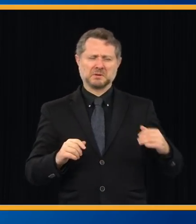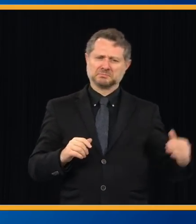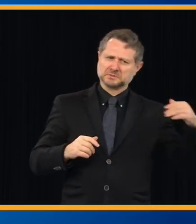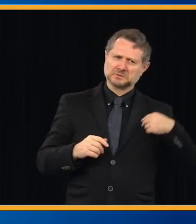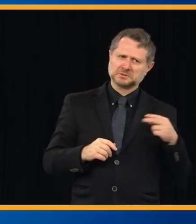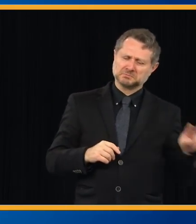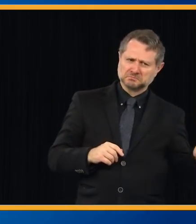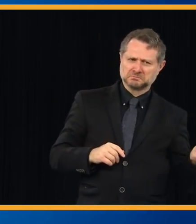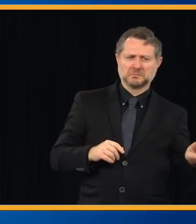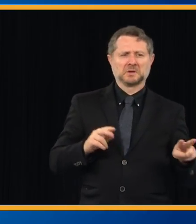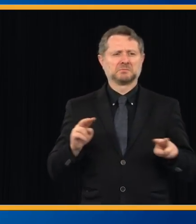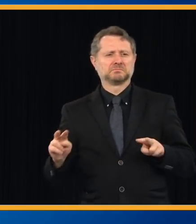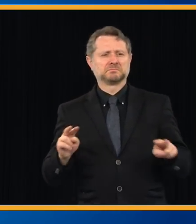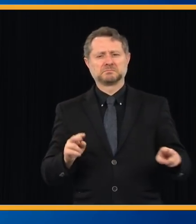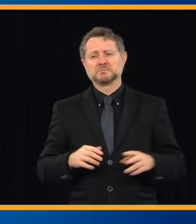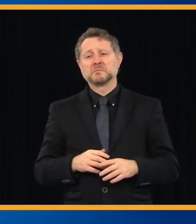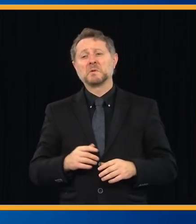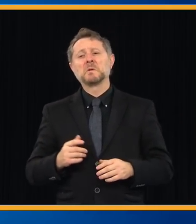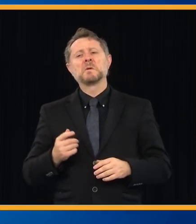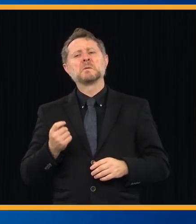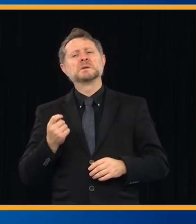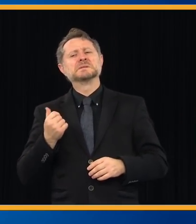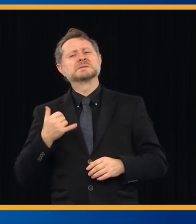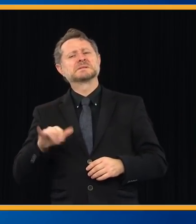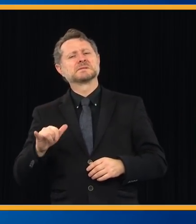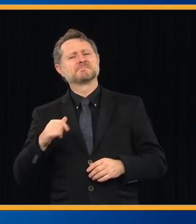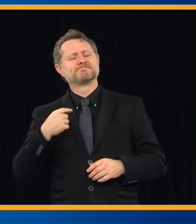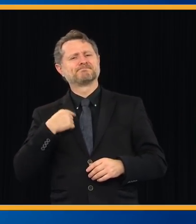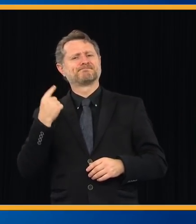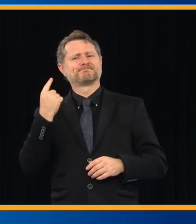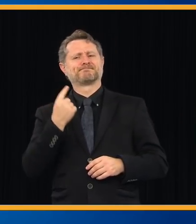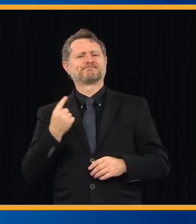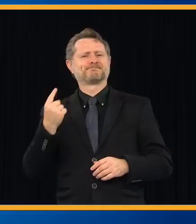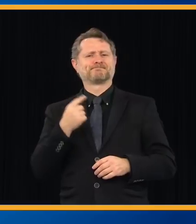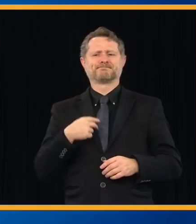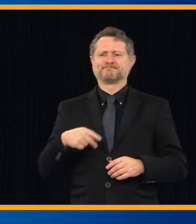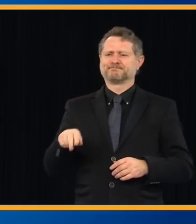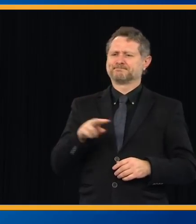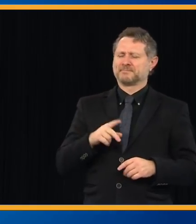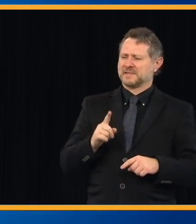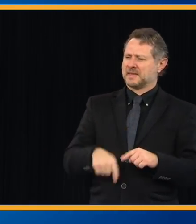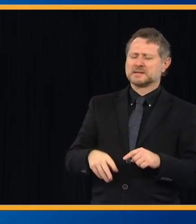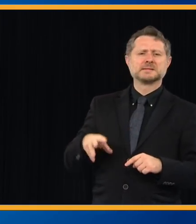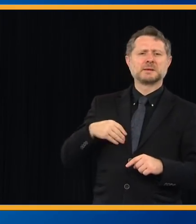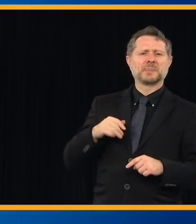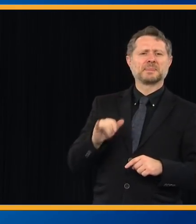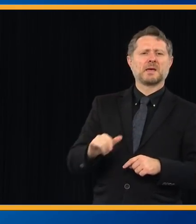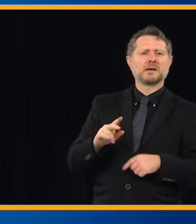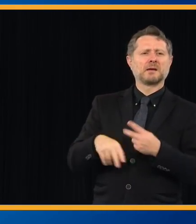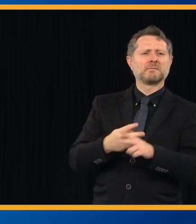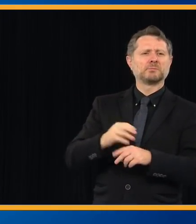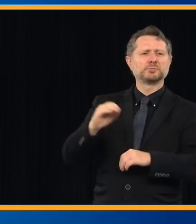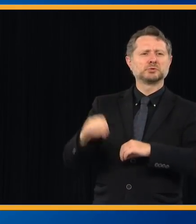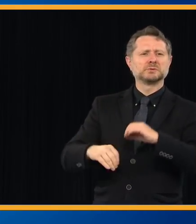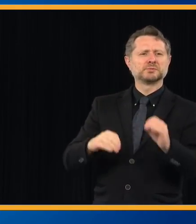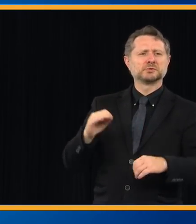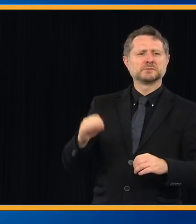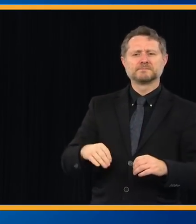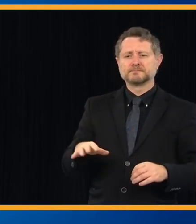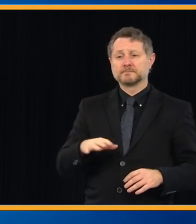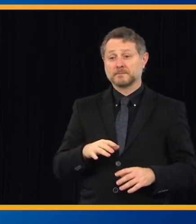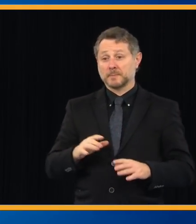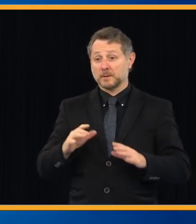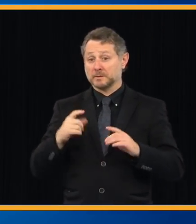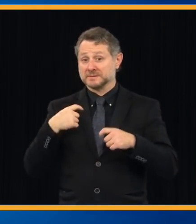relatively modest, but something that we won't tolerate, and you see it in the Hispanic community, you see it in